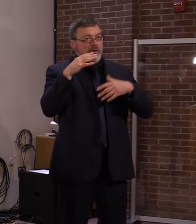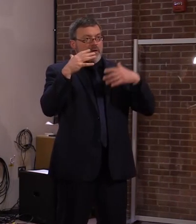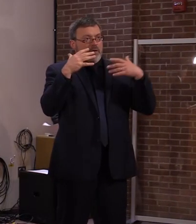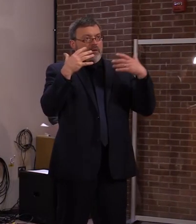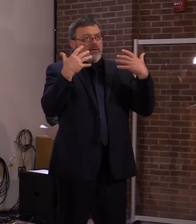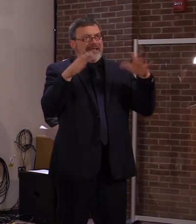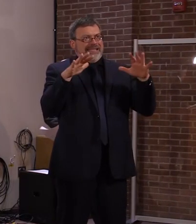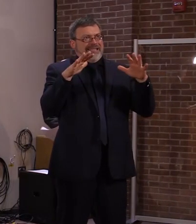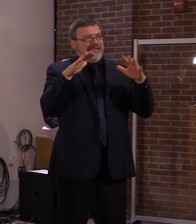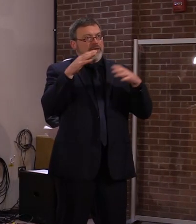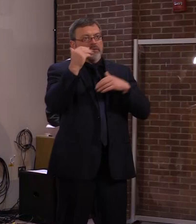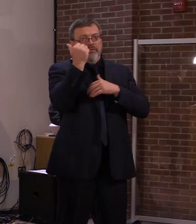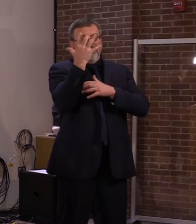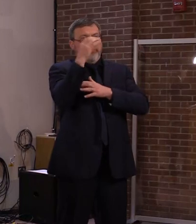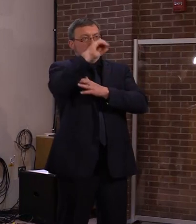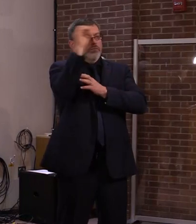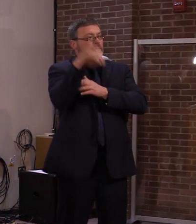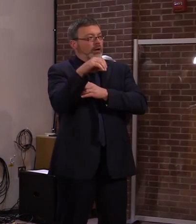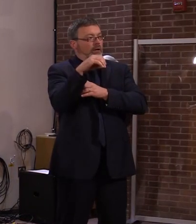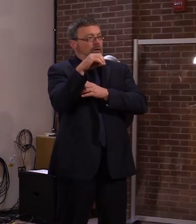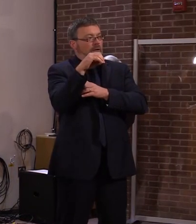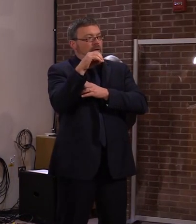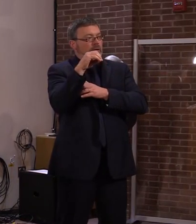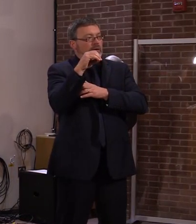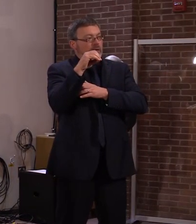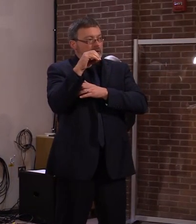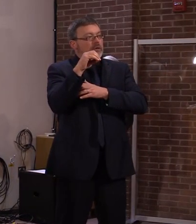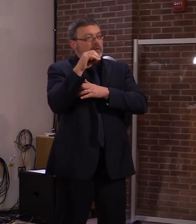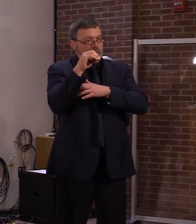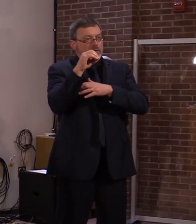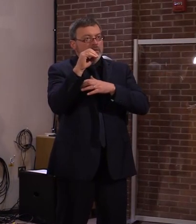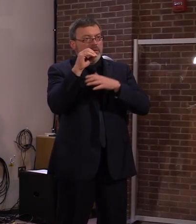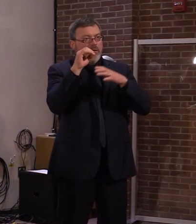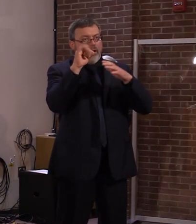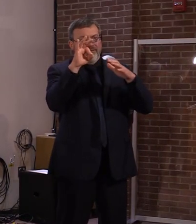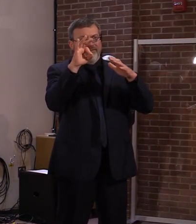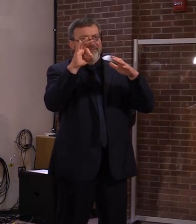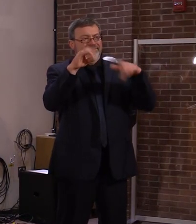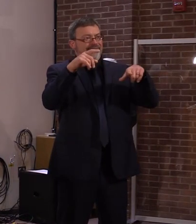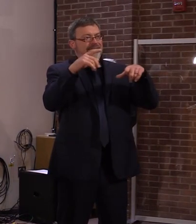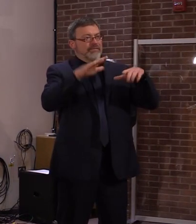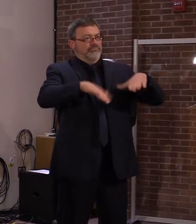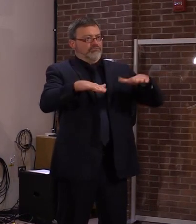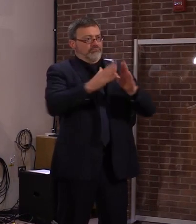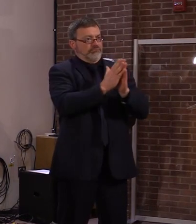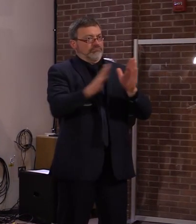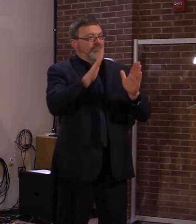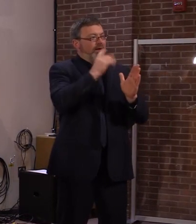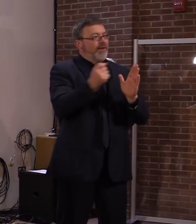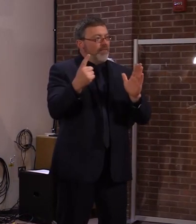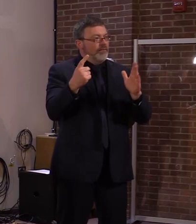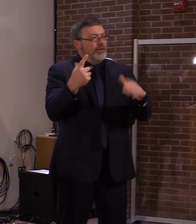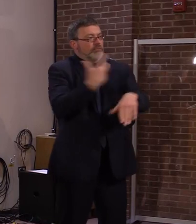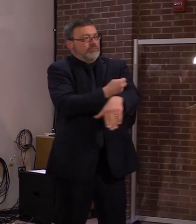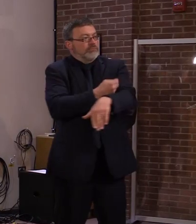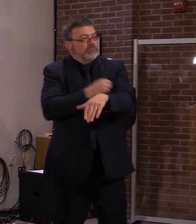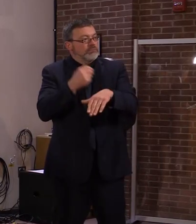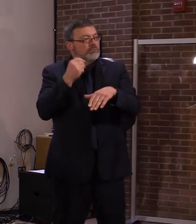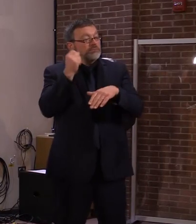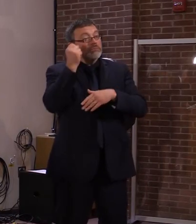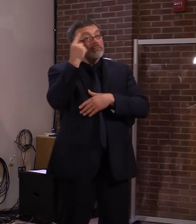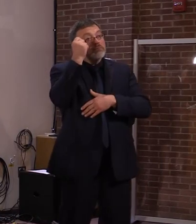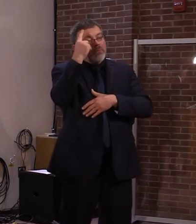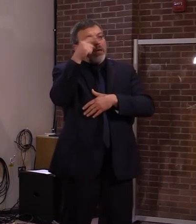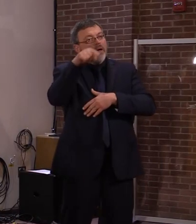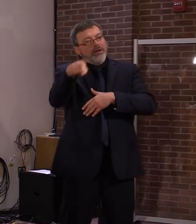first dose. Keep in mind, these numbers only include those who go through the state system. It doesn't include pharmacies or others